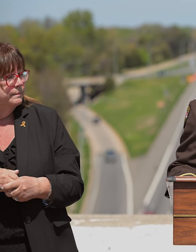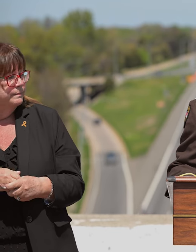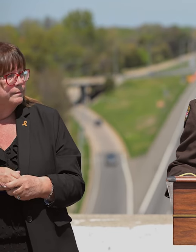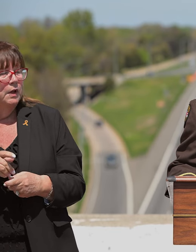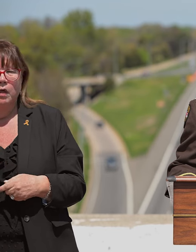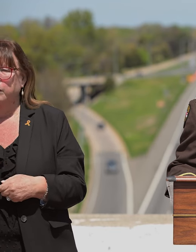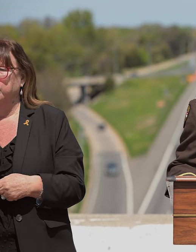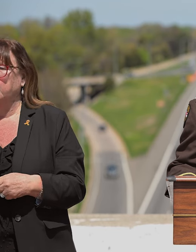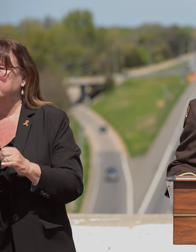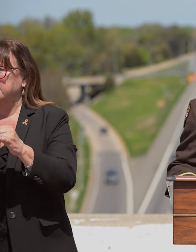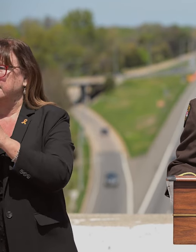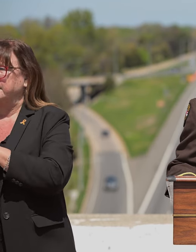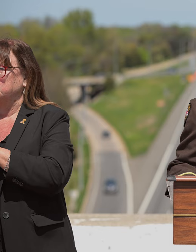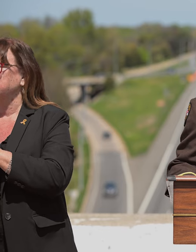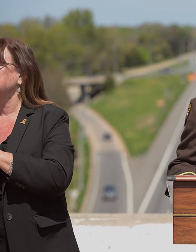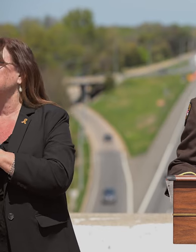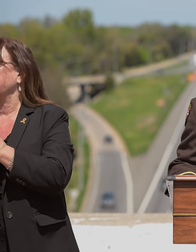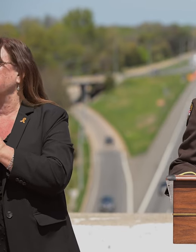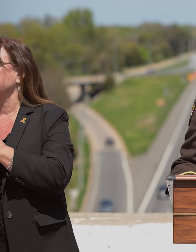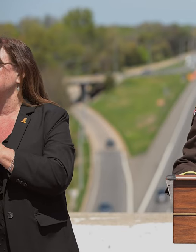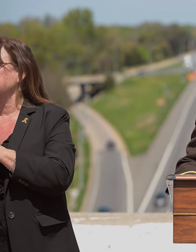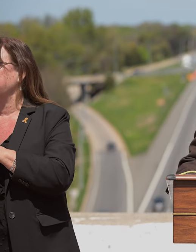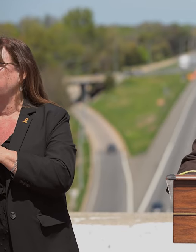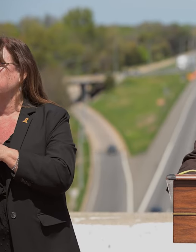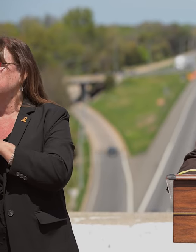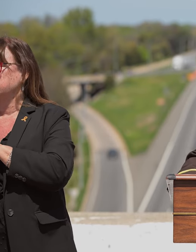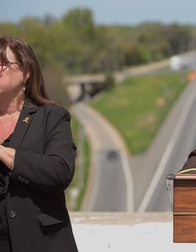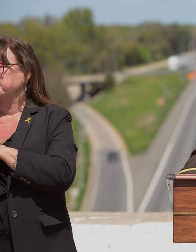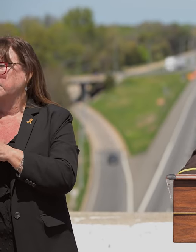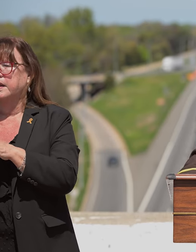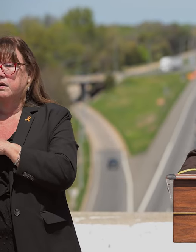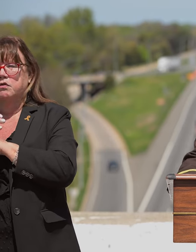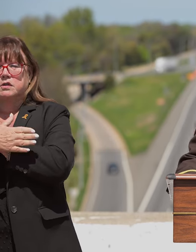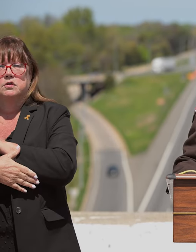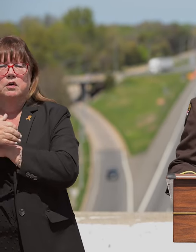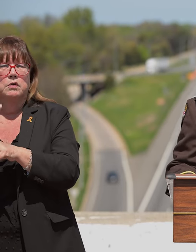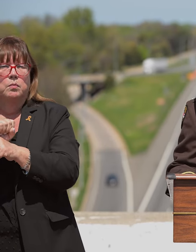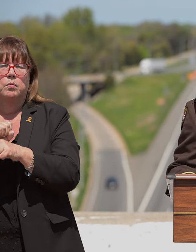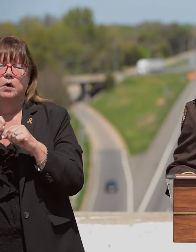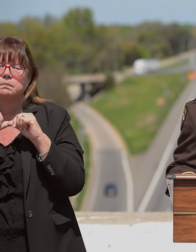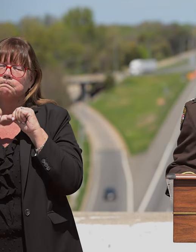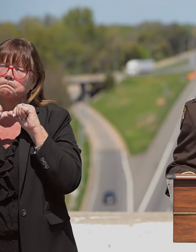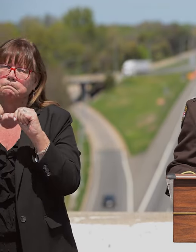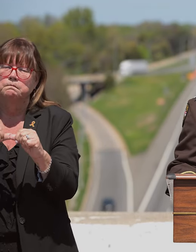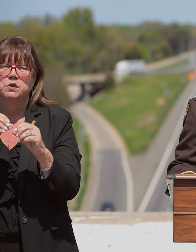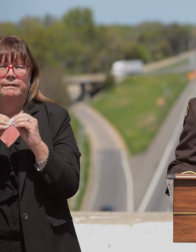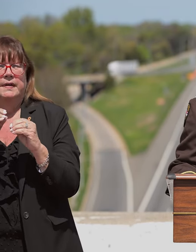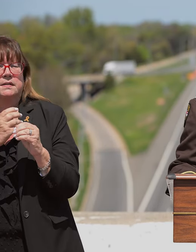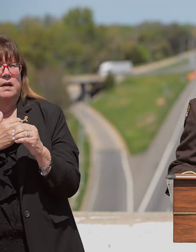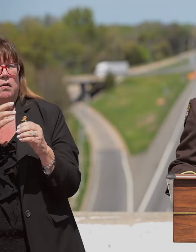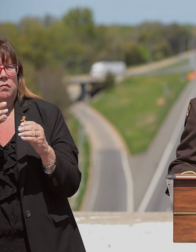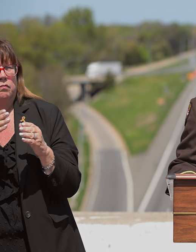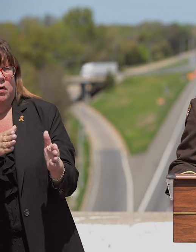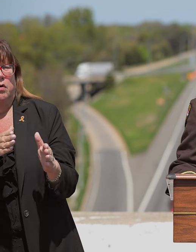Those individuals, like thousands of others across Maryland and across the country, work tirelessly to repair our roads,